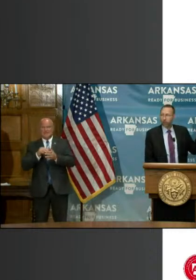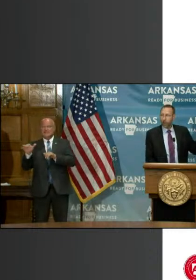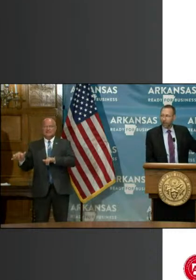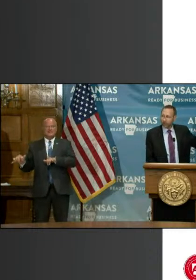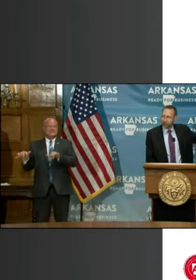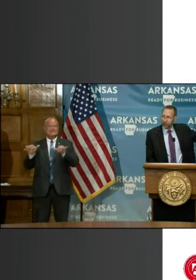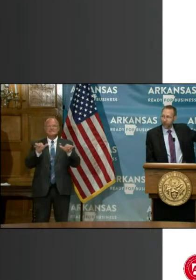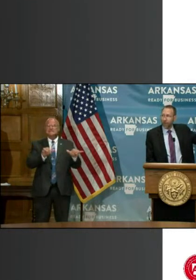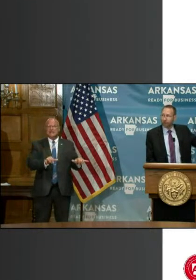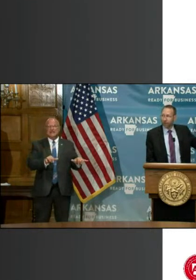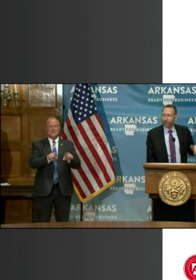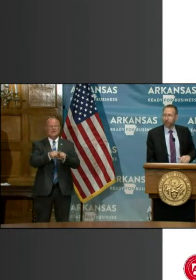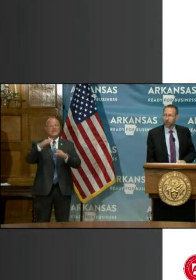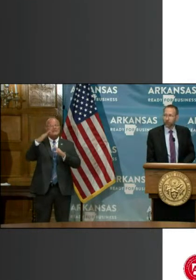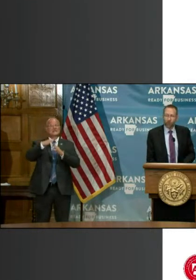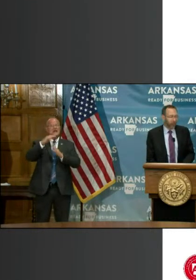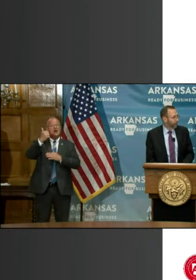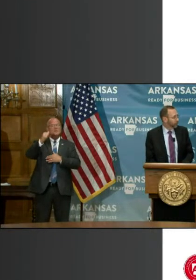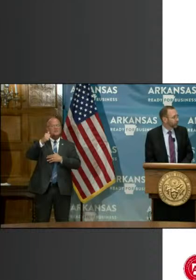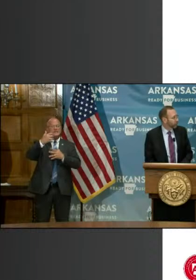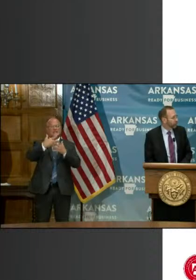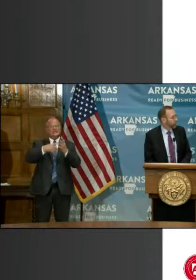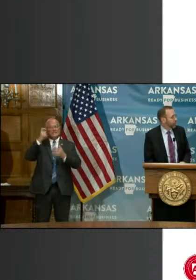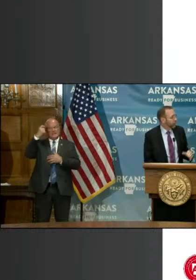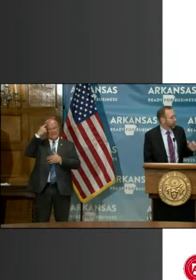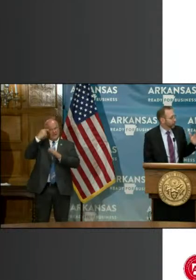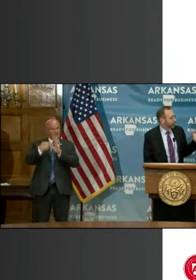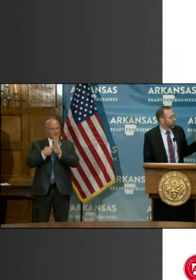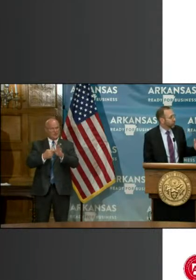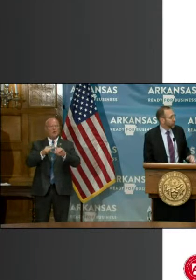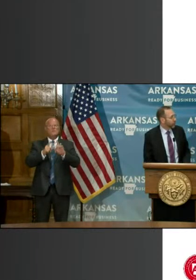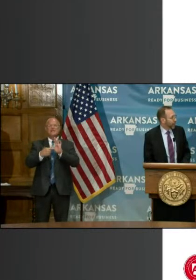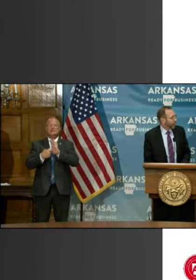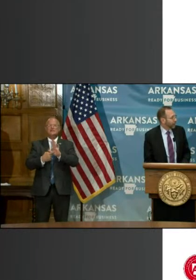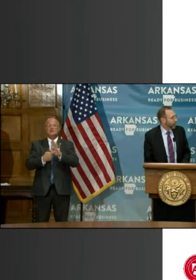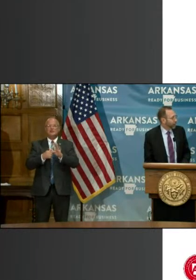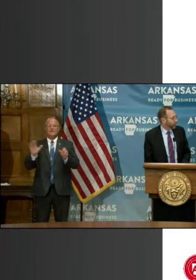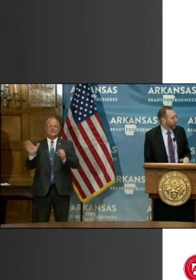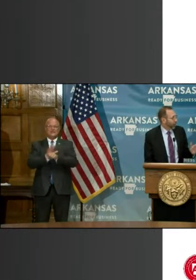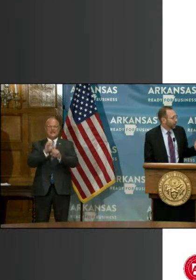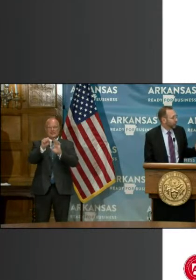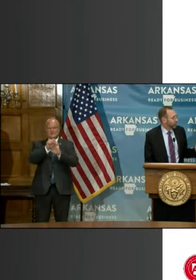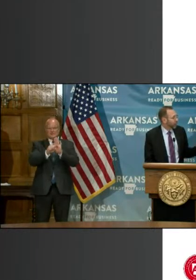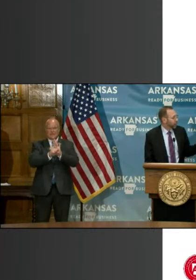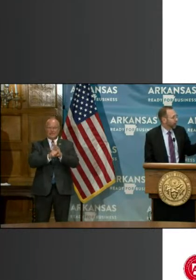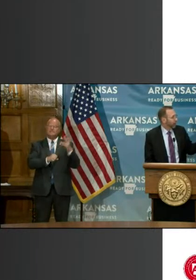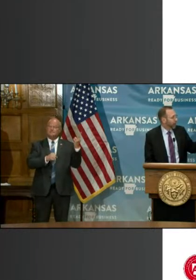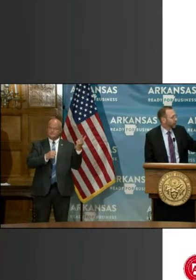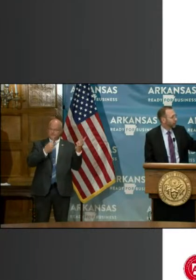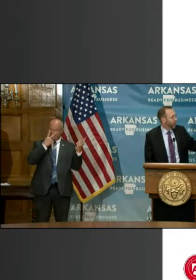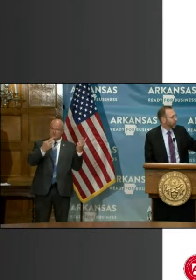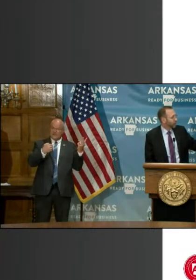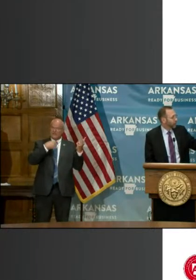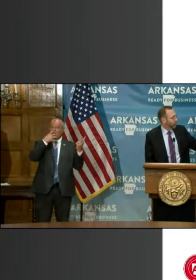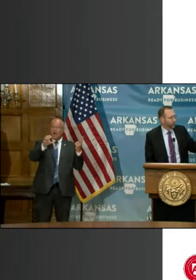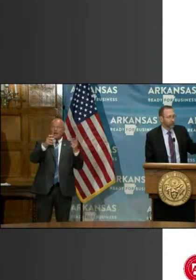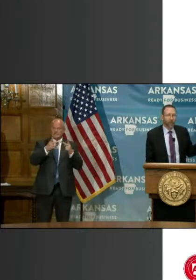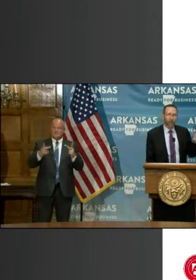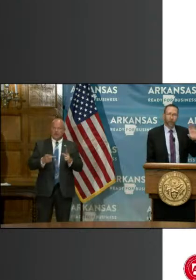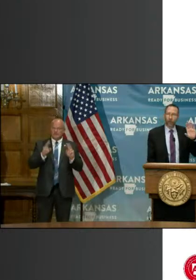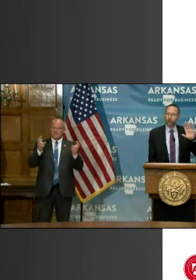same as the top 10 list that the Governor showed, but it shows you the entire state. And you can see we do have hot